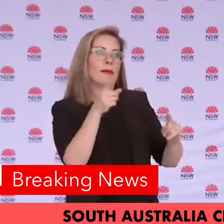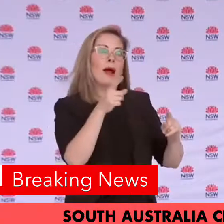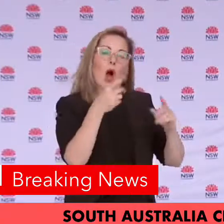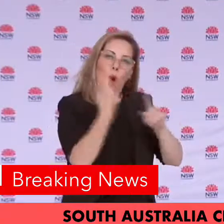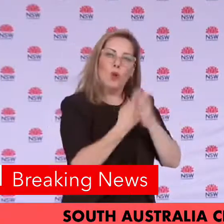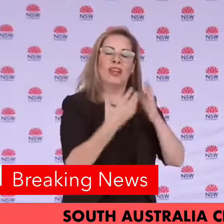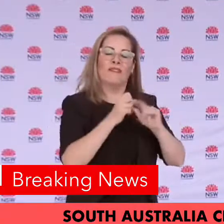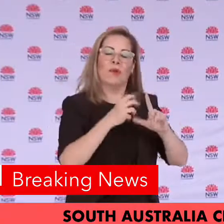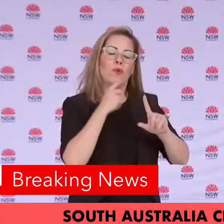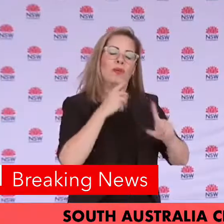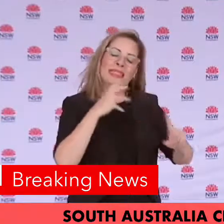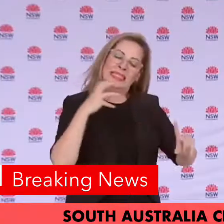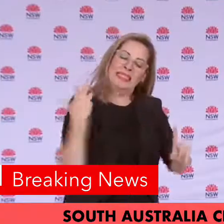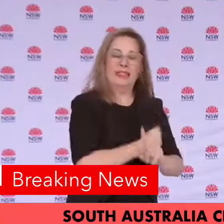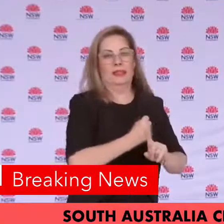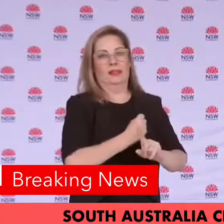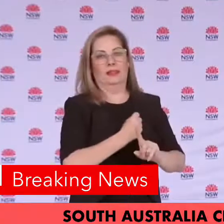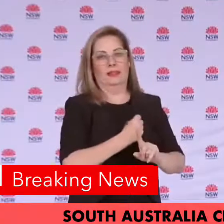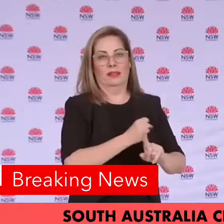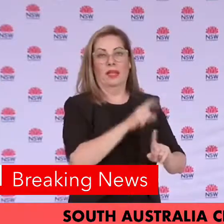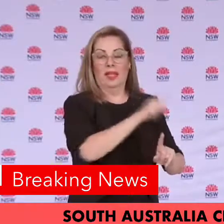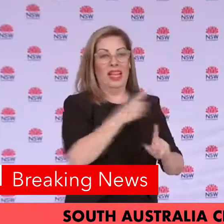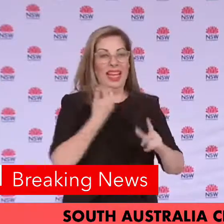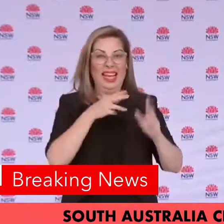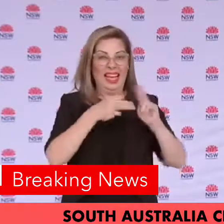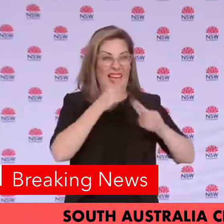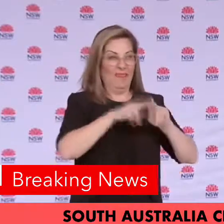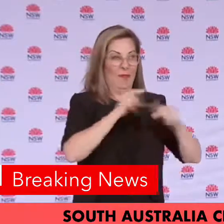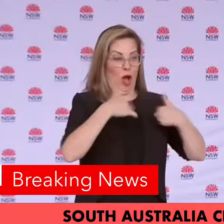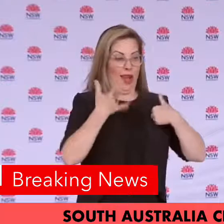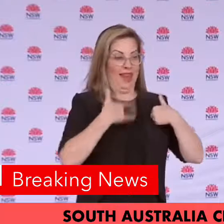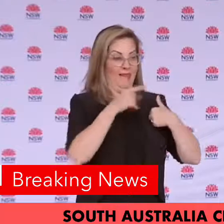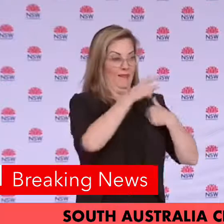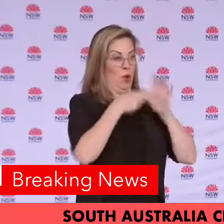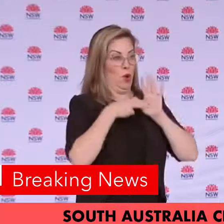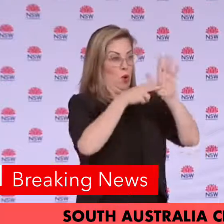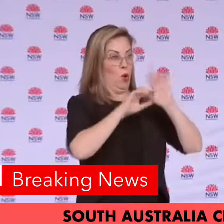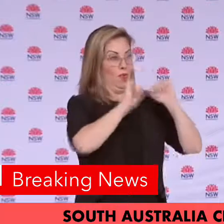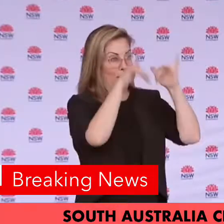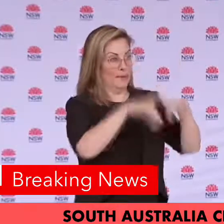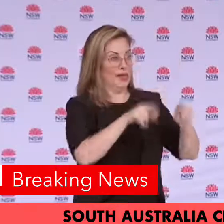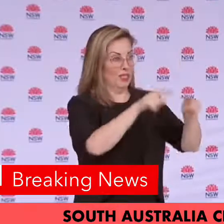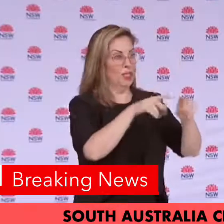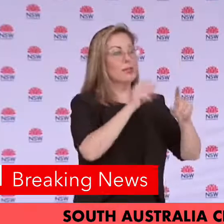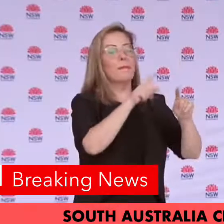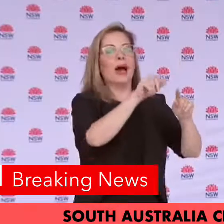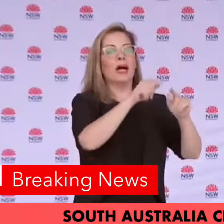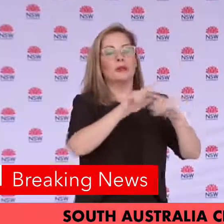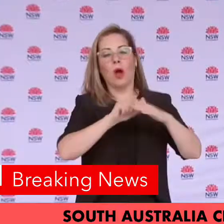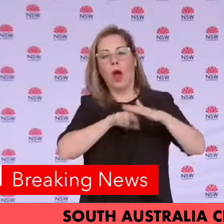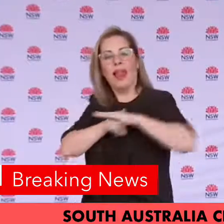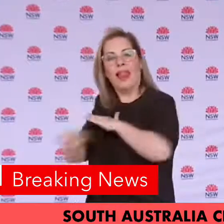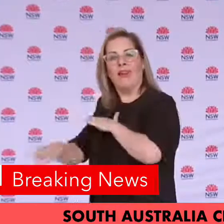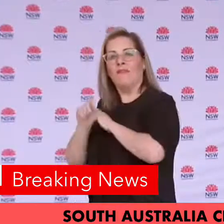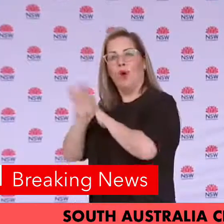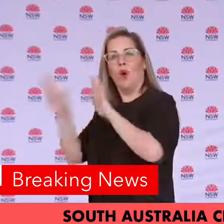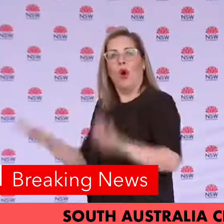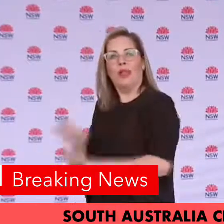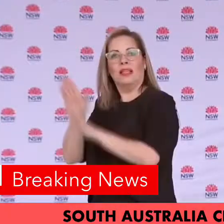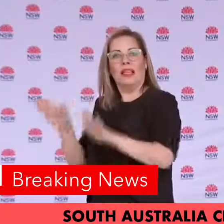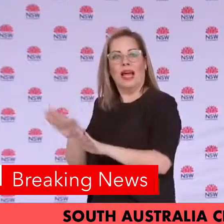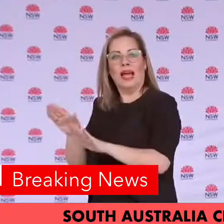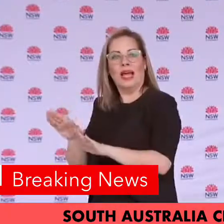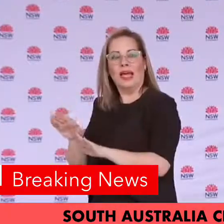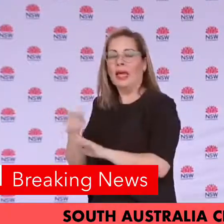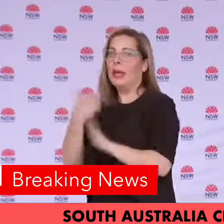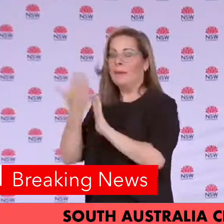for those essential reasons. So we believe the policy settings we have in place at this stage are the right ones, and as I've said, on the